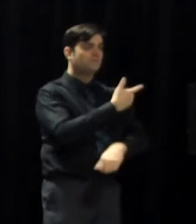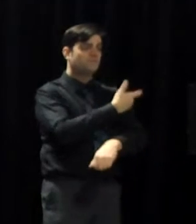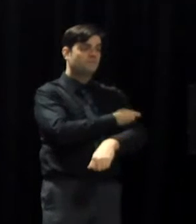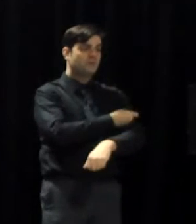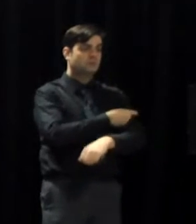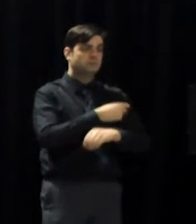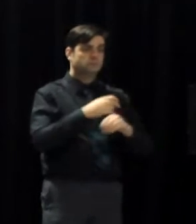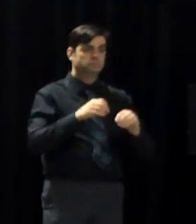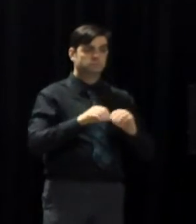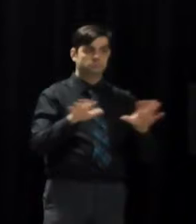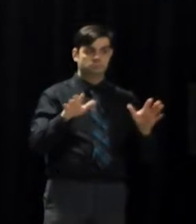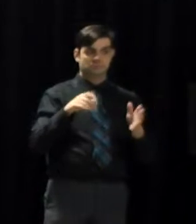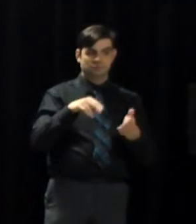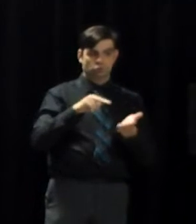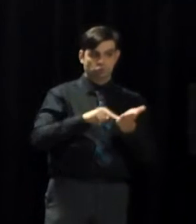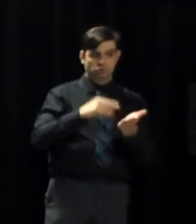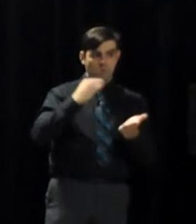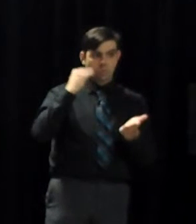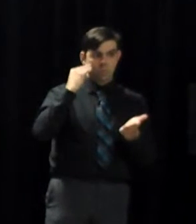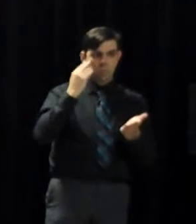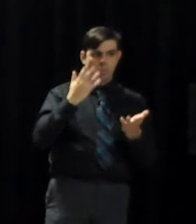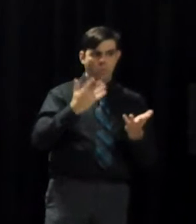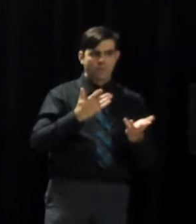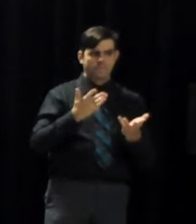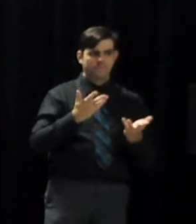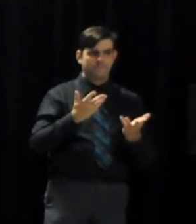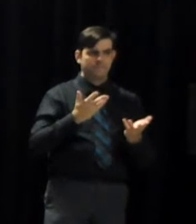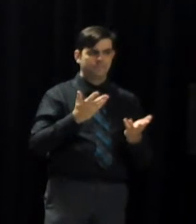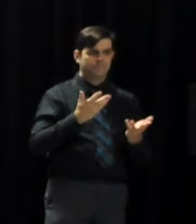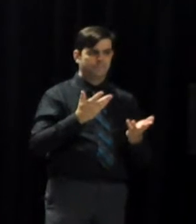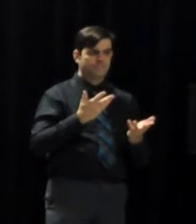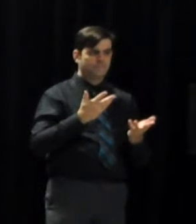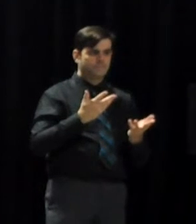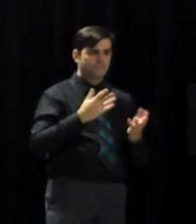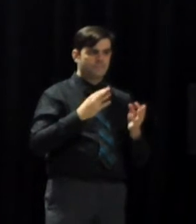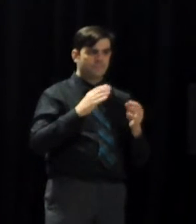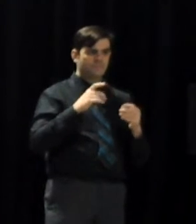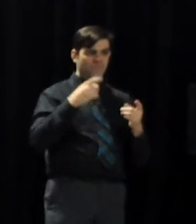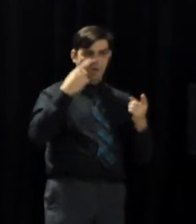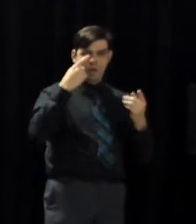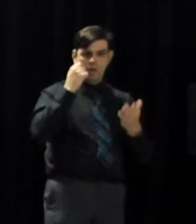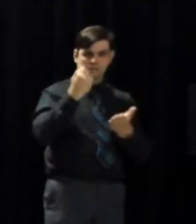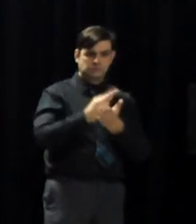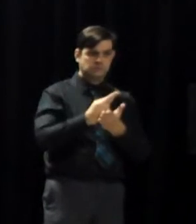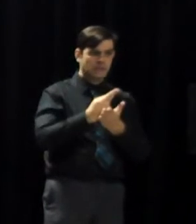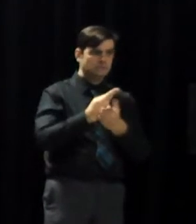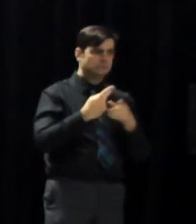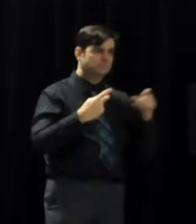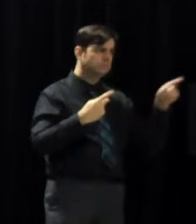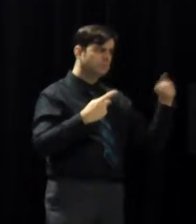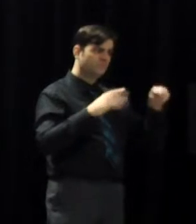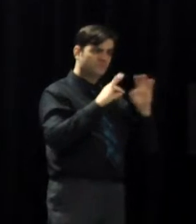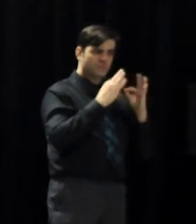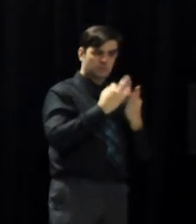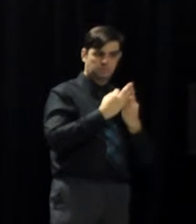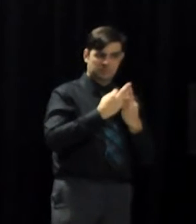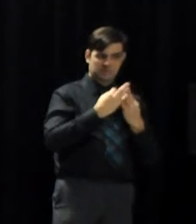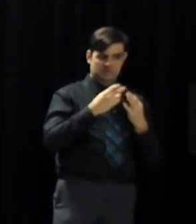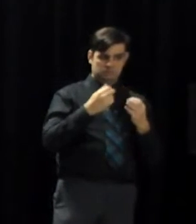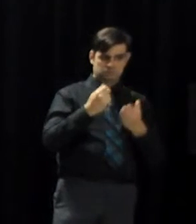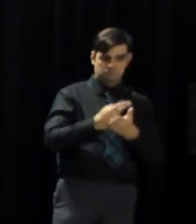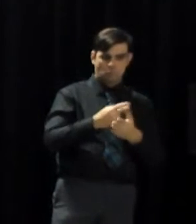goes? Does it family members have to approve? Do the nursing home residents have a choice at all? I believe some residents that